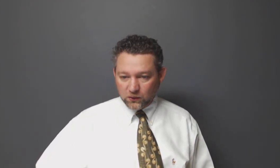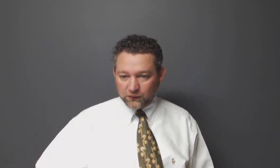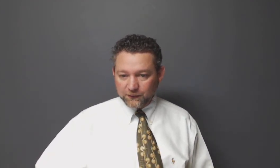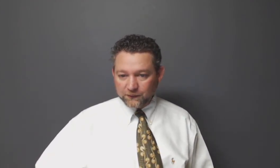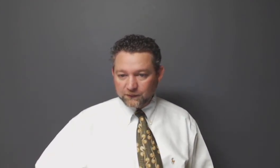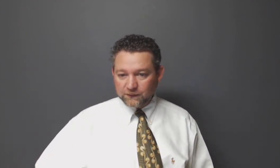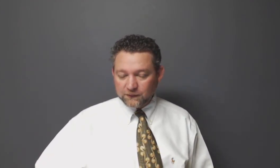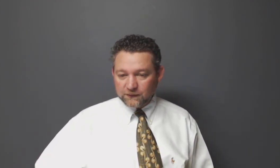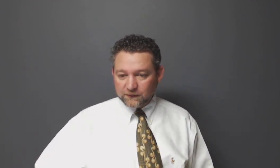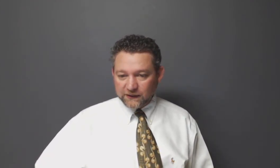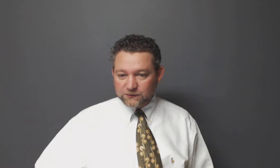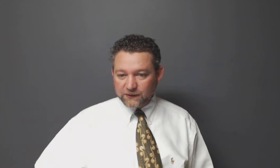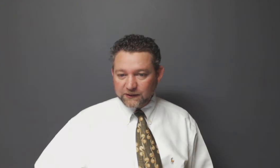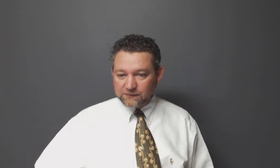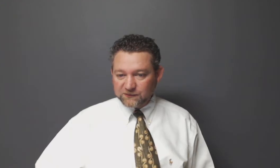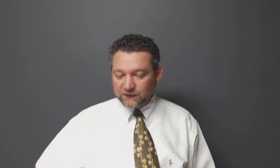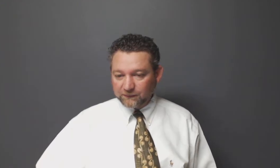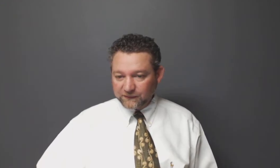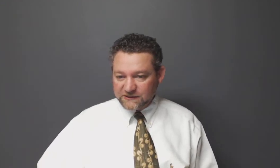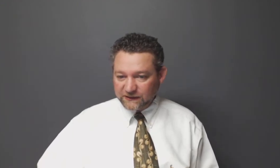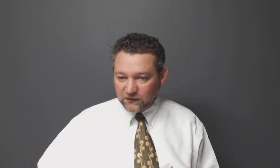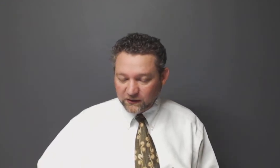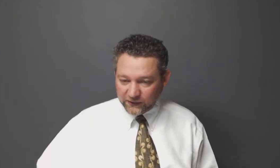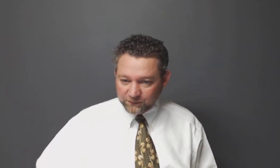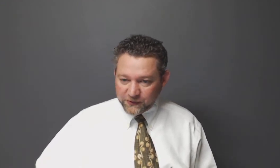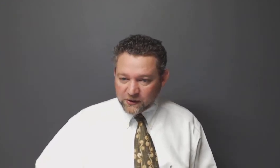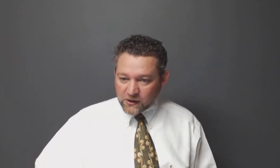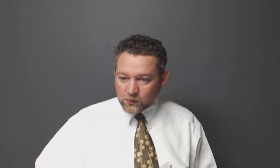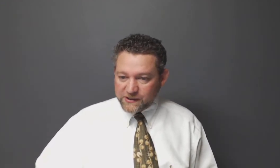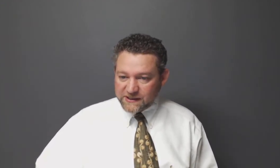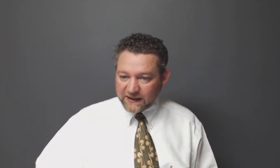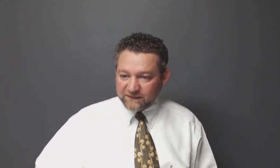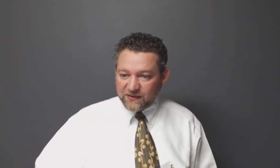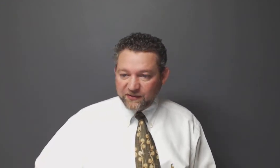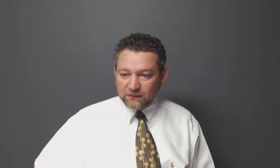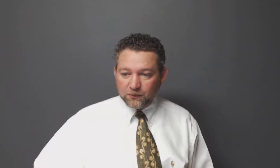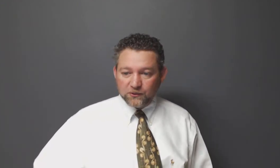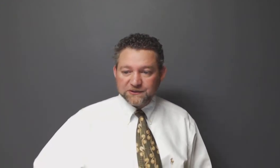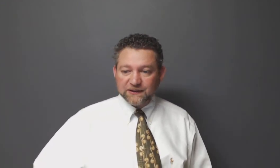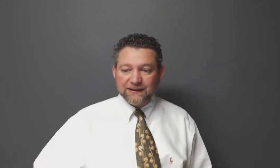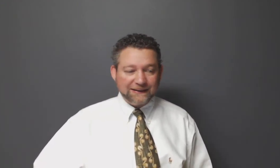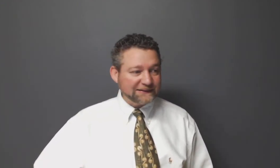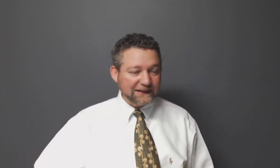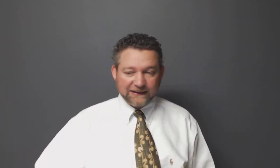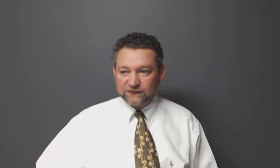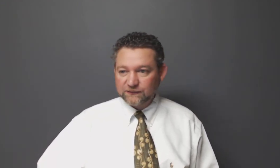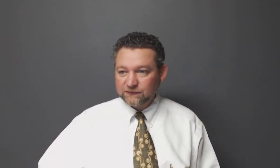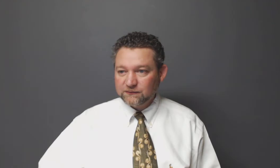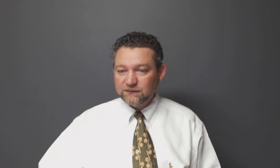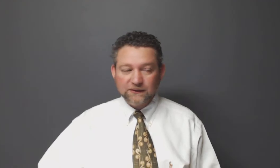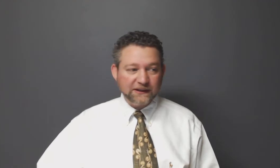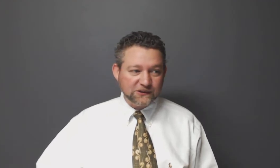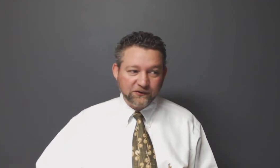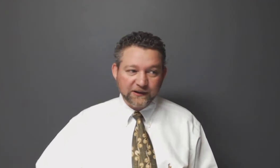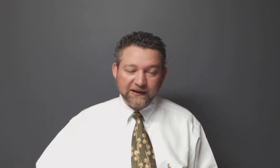world. That's where it comes from. It's in their heart. Which have their portion in this life. That's all the life